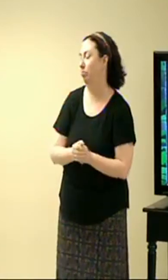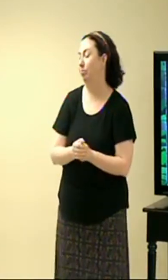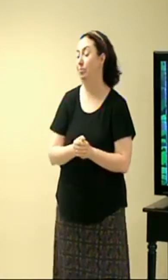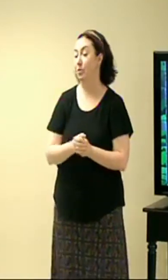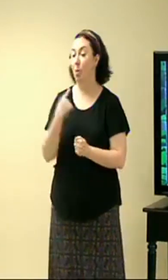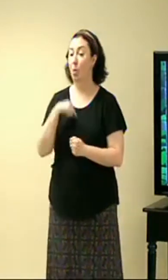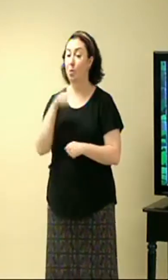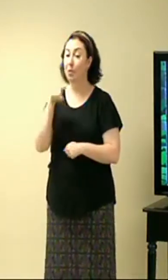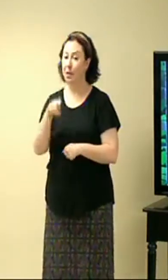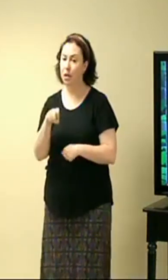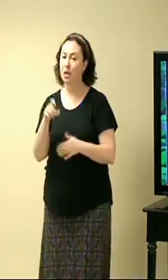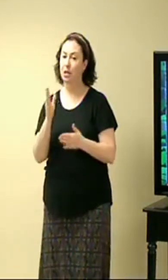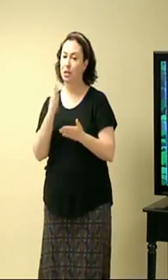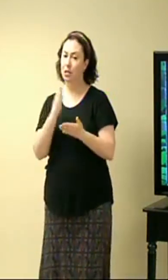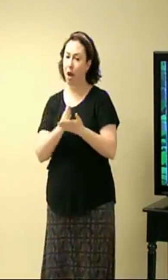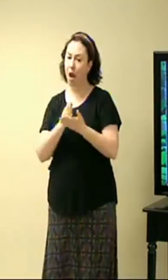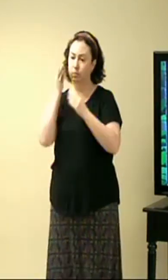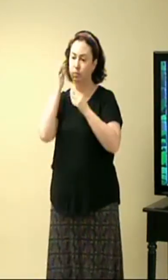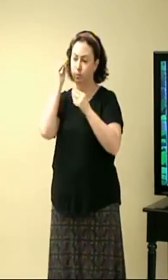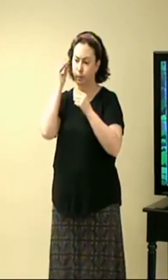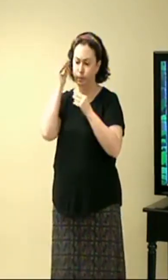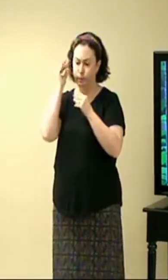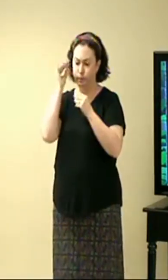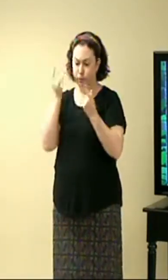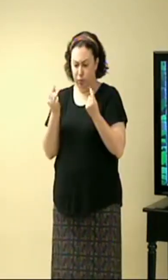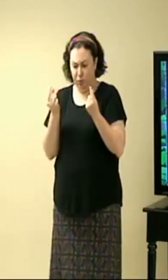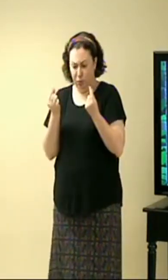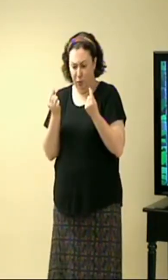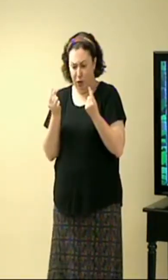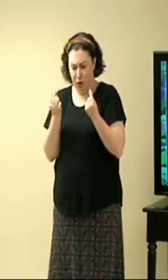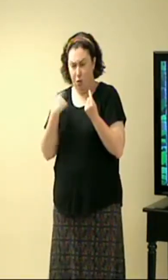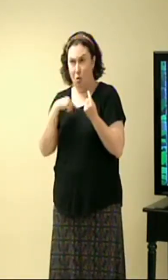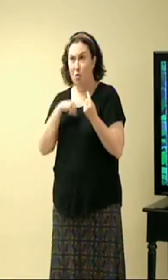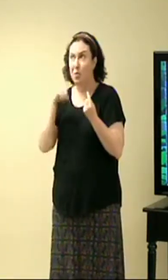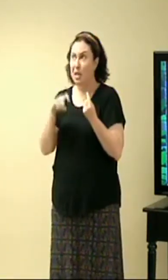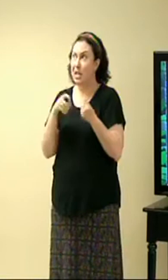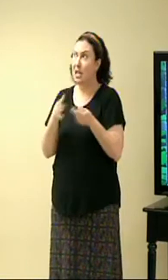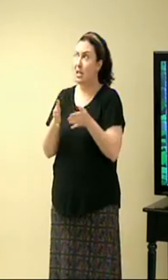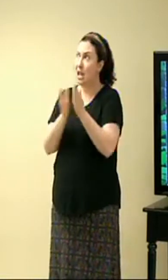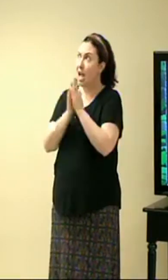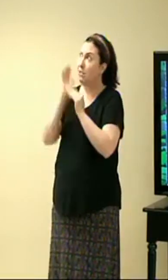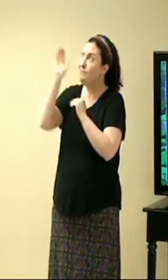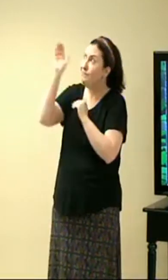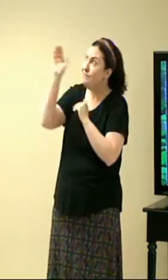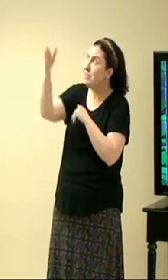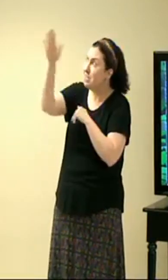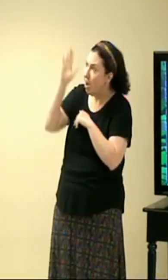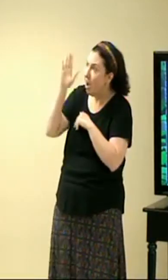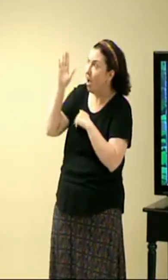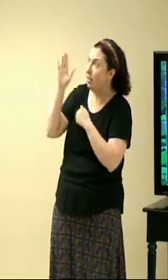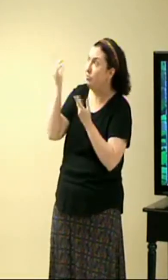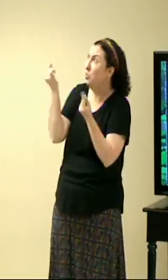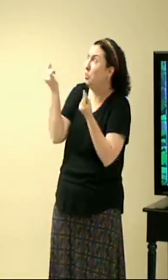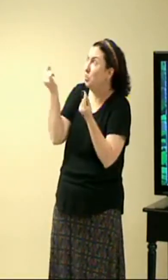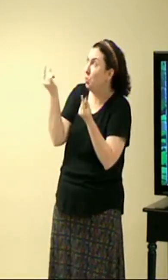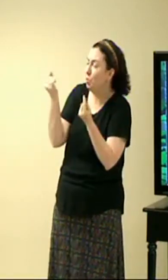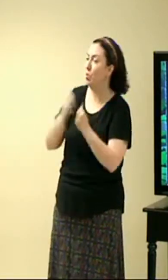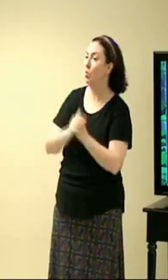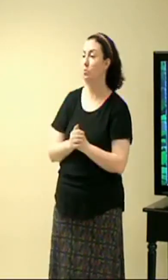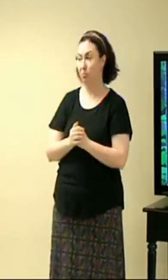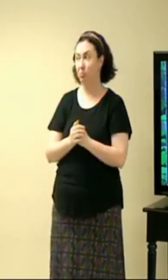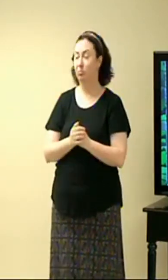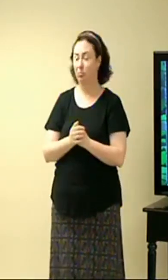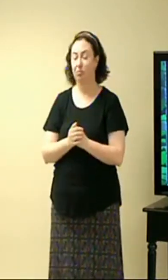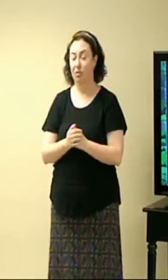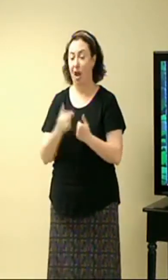question, why? Like, what are we doing? We need to hear from God. And that's what I want to talk about today. I believe the church in the